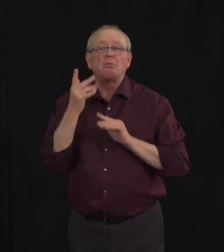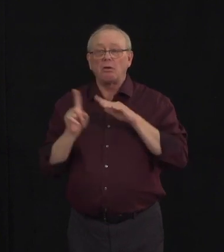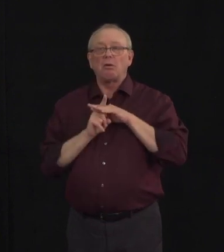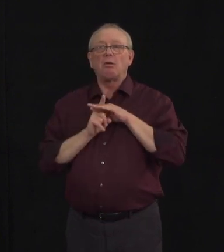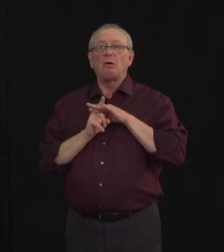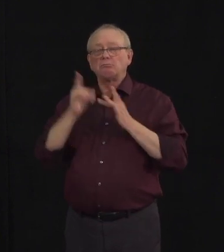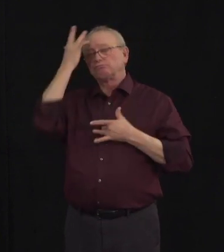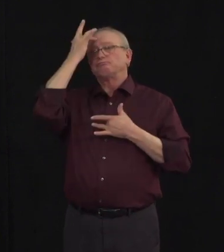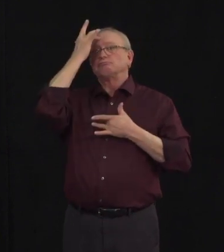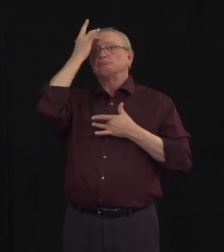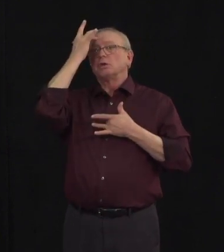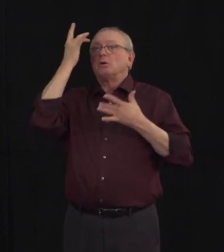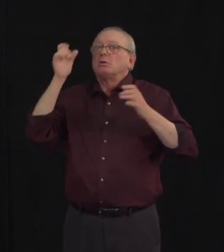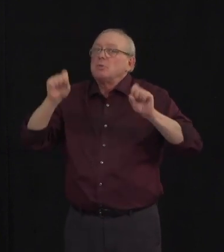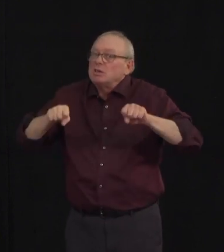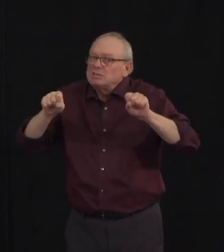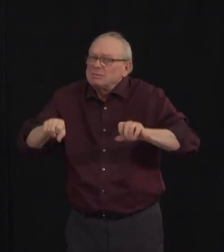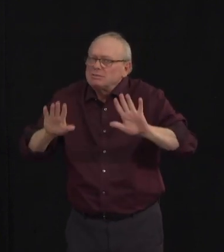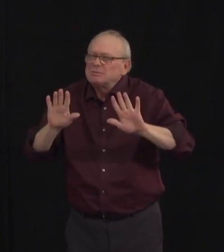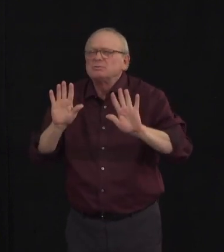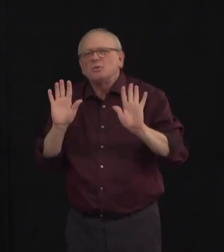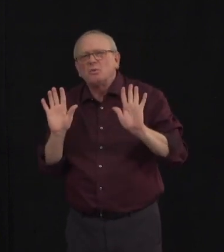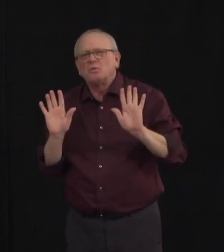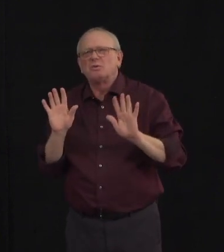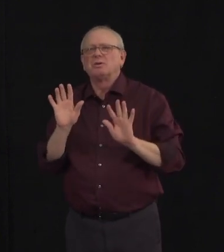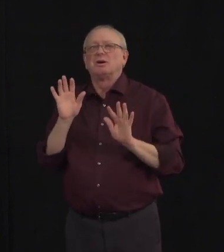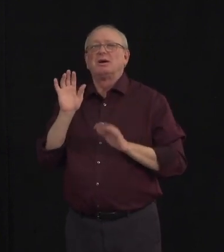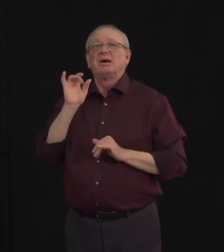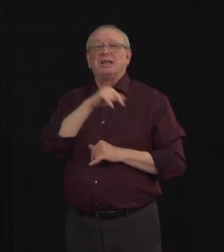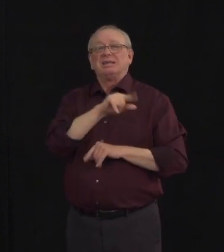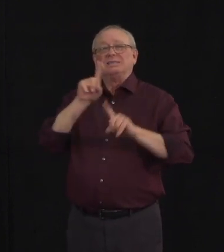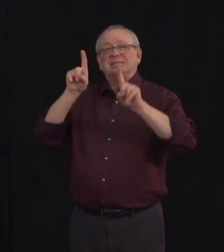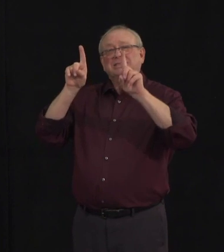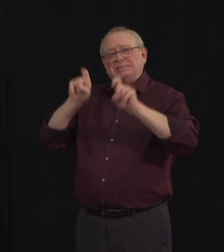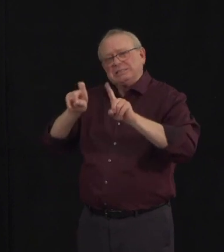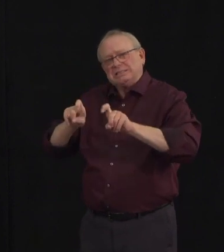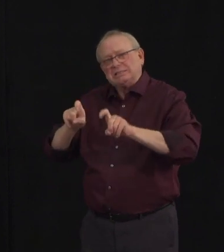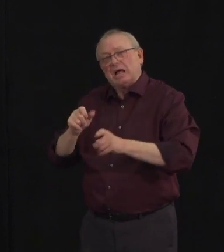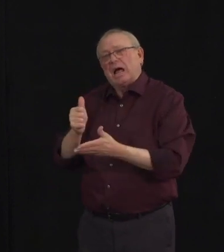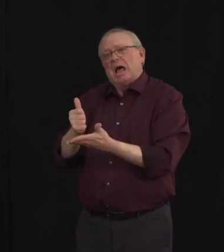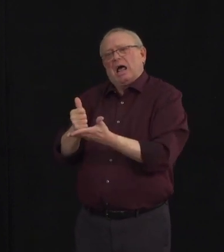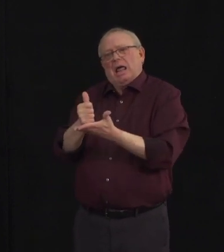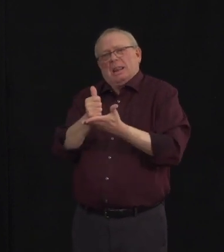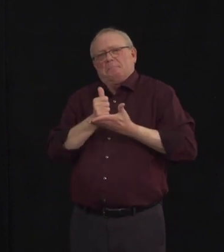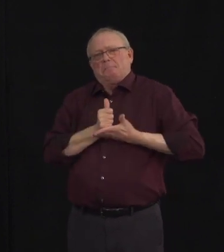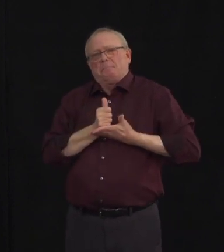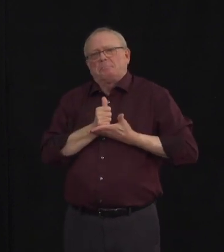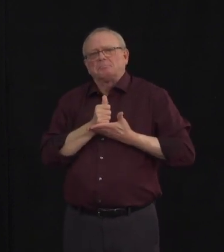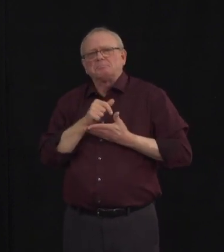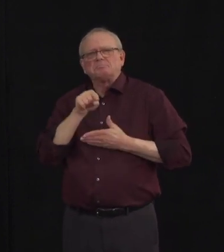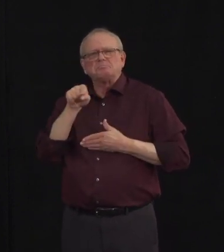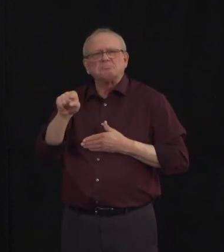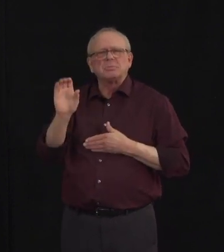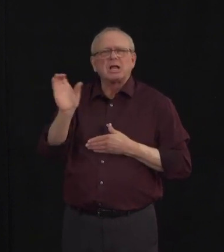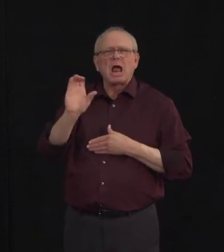testing to this group of people will give us more information about COVID-19 in Calgary at this point in